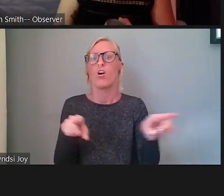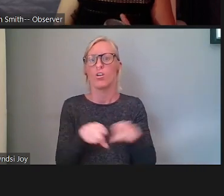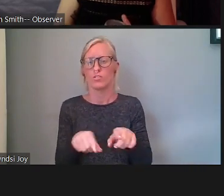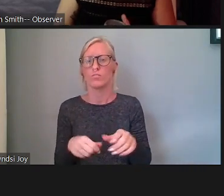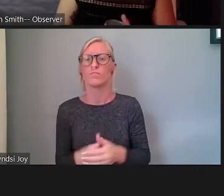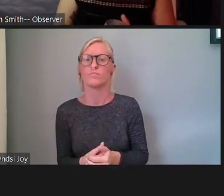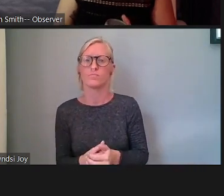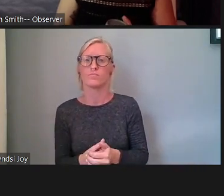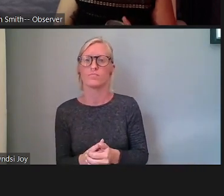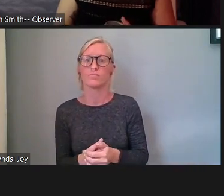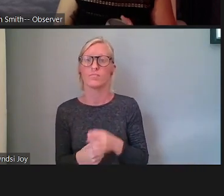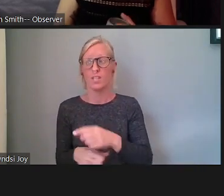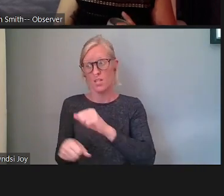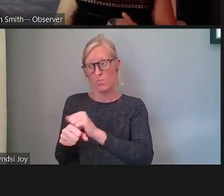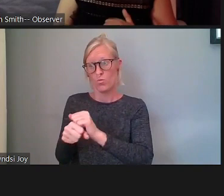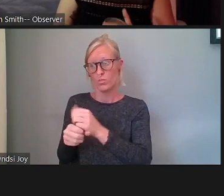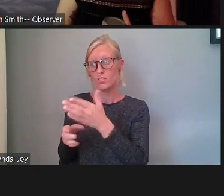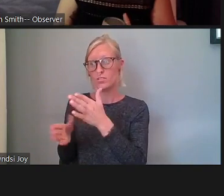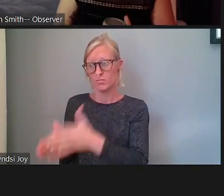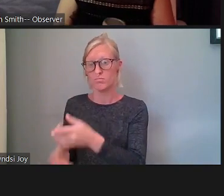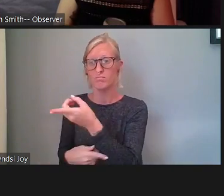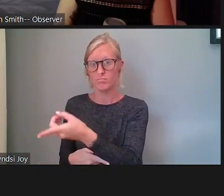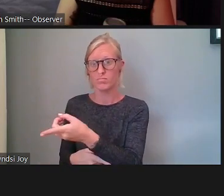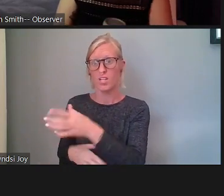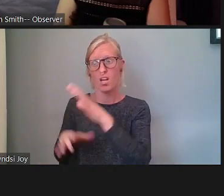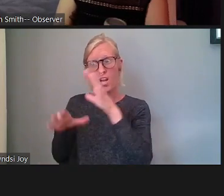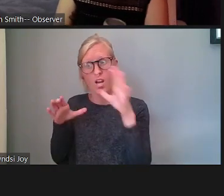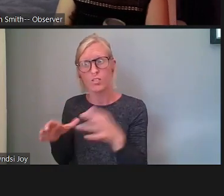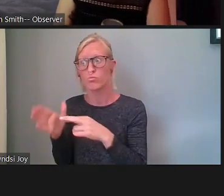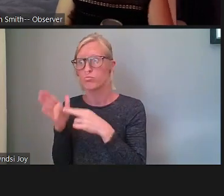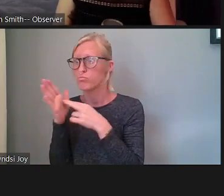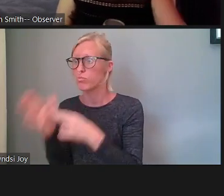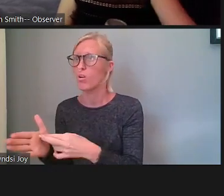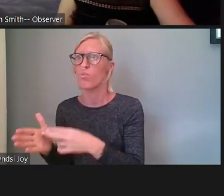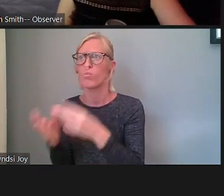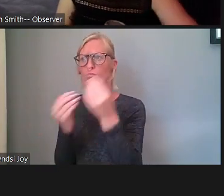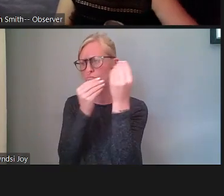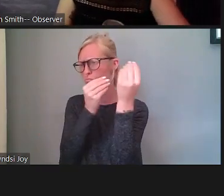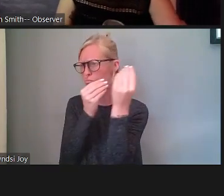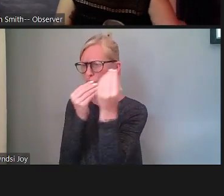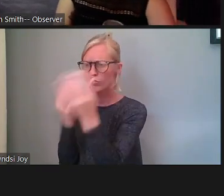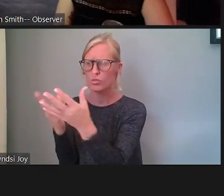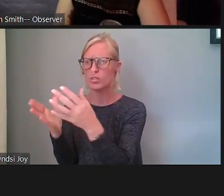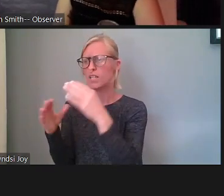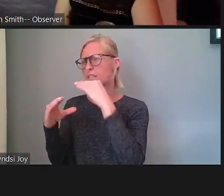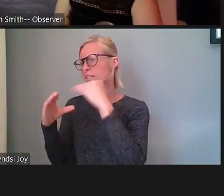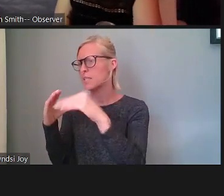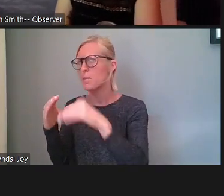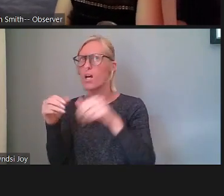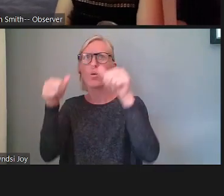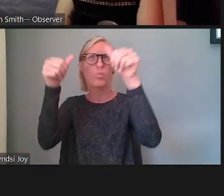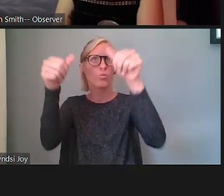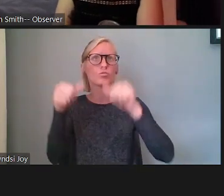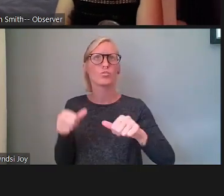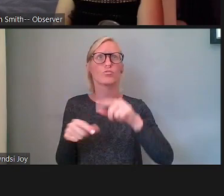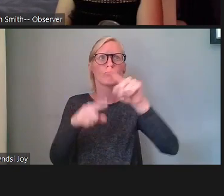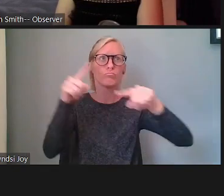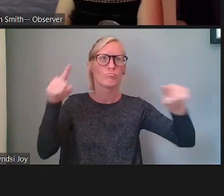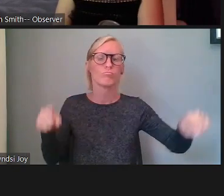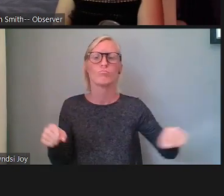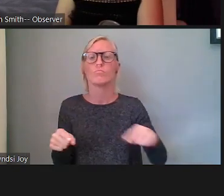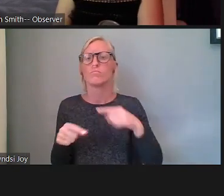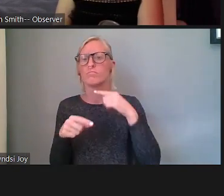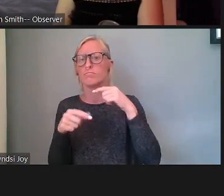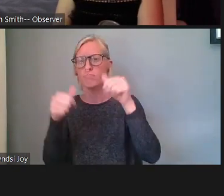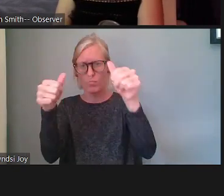employees have an active role in this, whether it's disseminating that information by email or having posters up. The same should be done for stress management